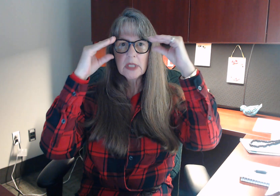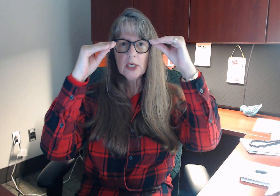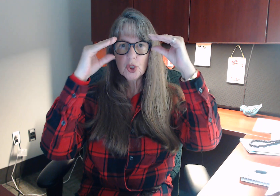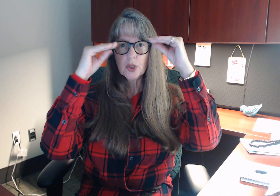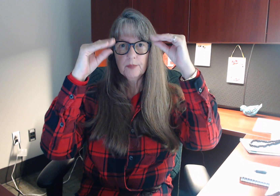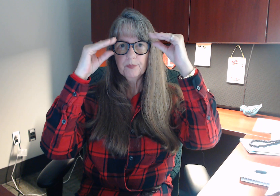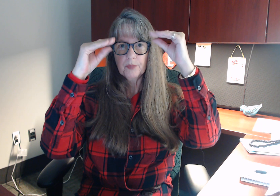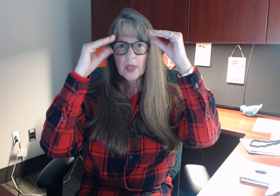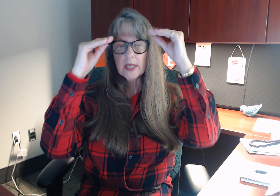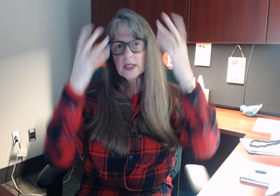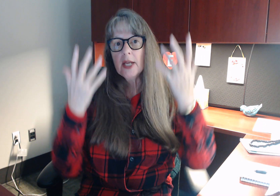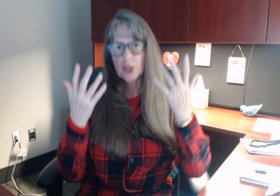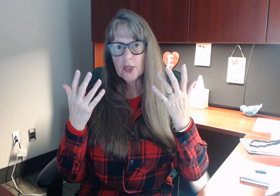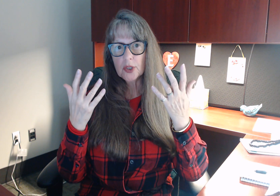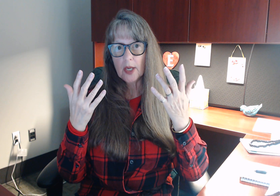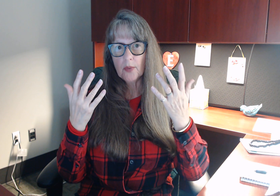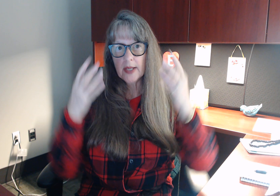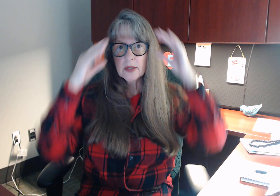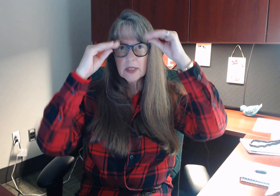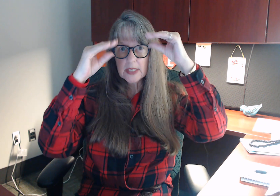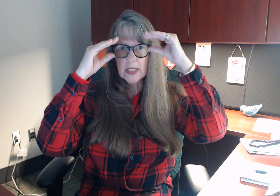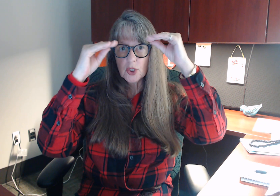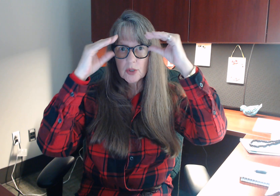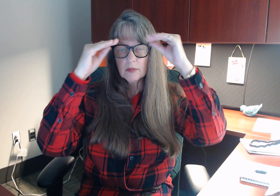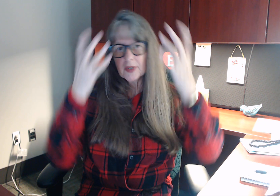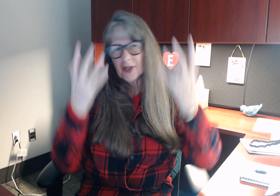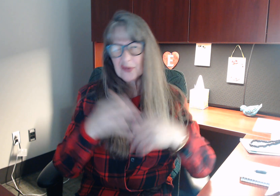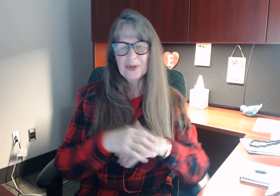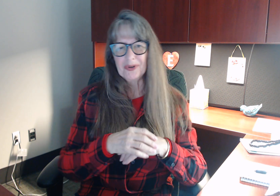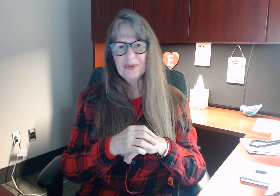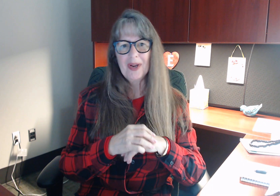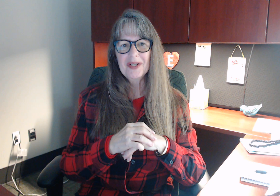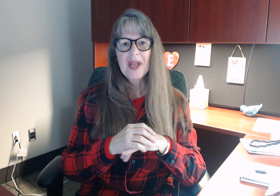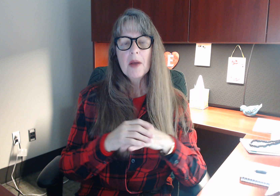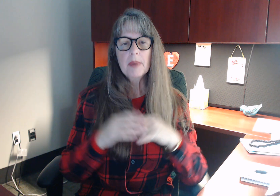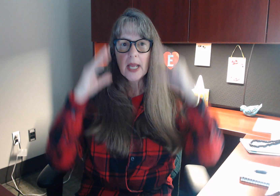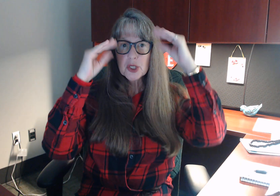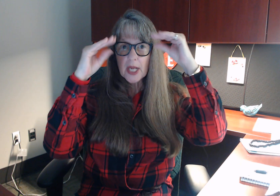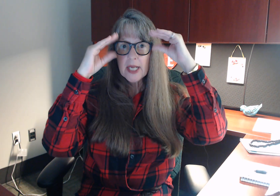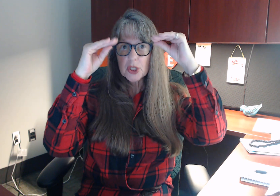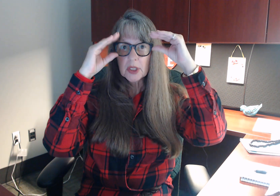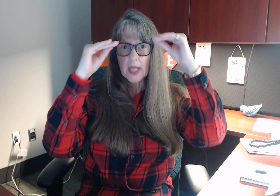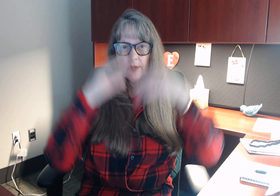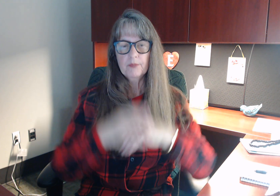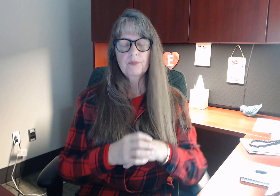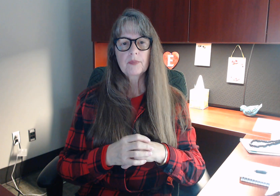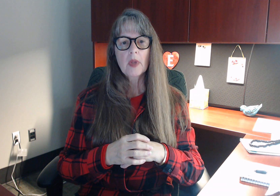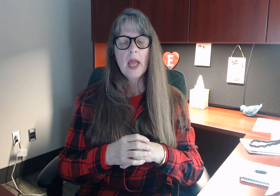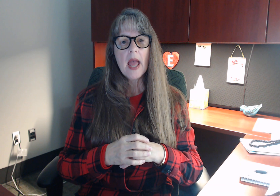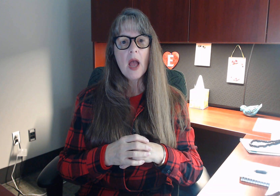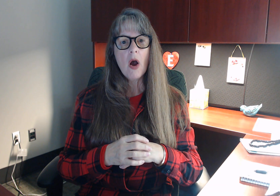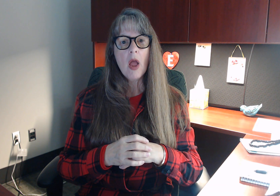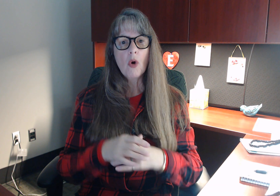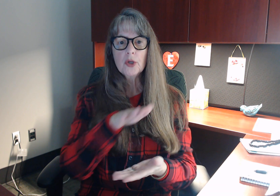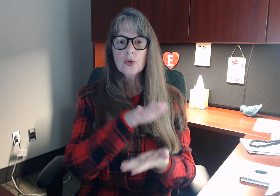teach, because that's Education Day, right? To teach. It's also to learn, right? But Education Day. Or you could do